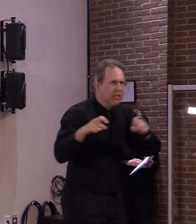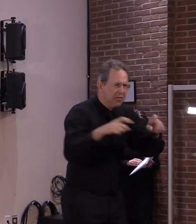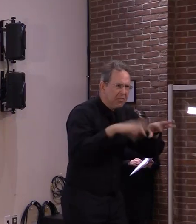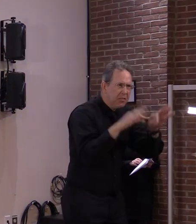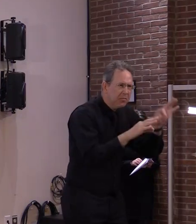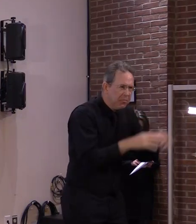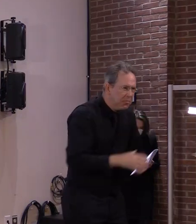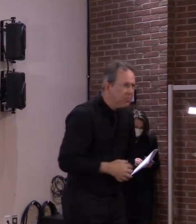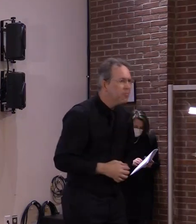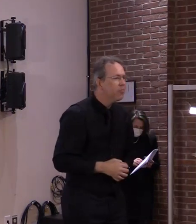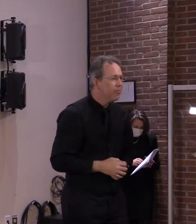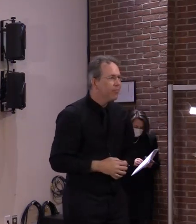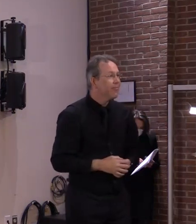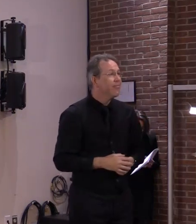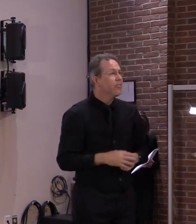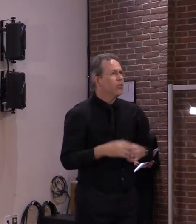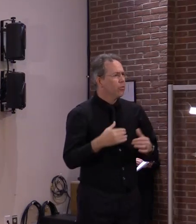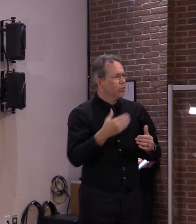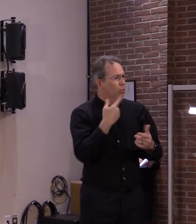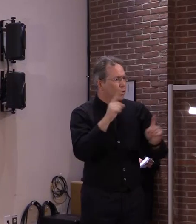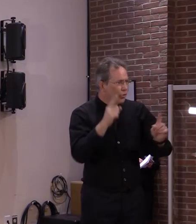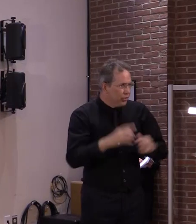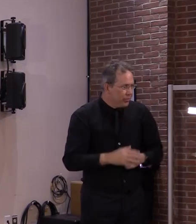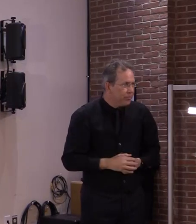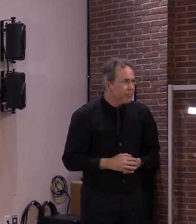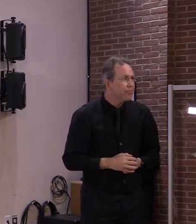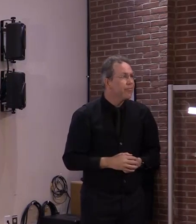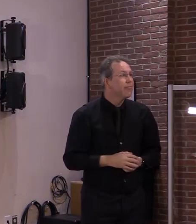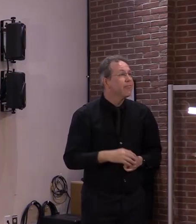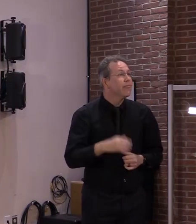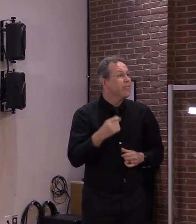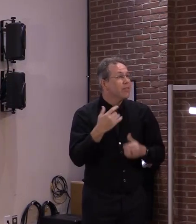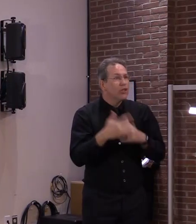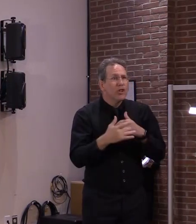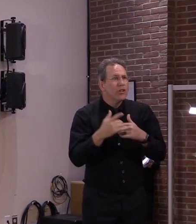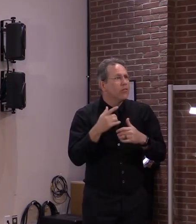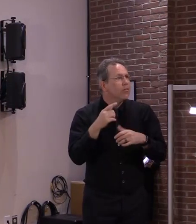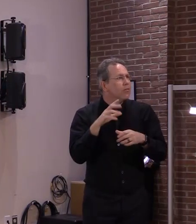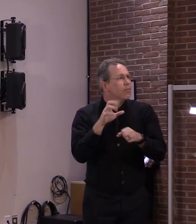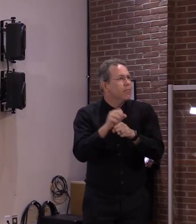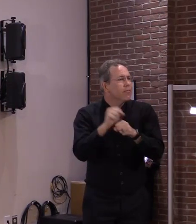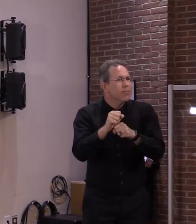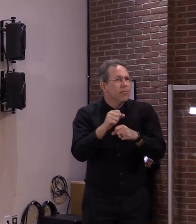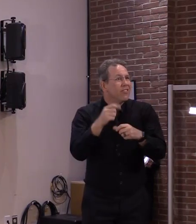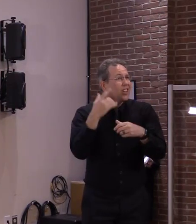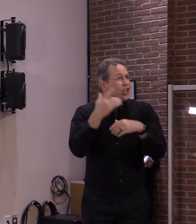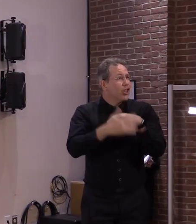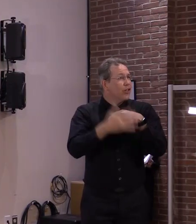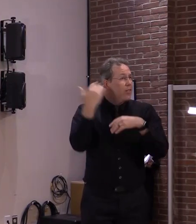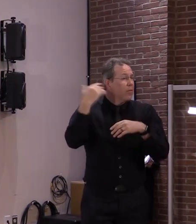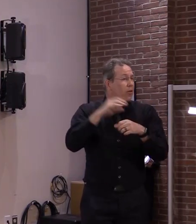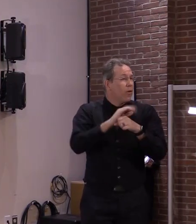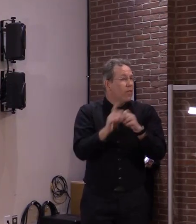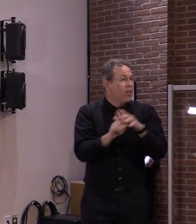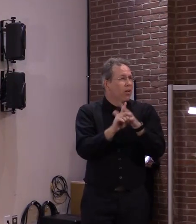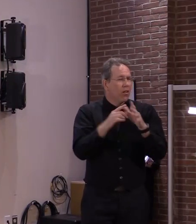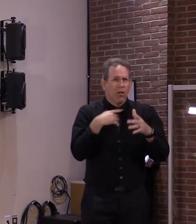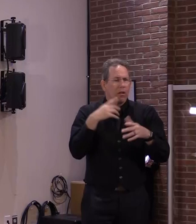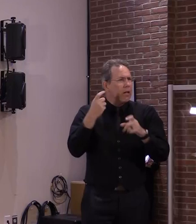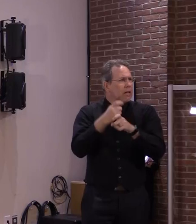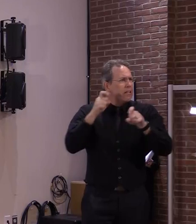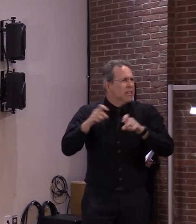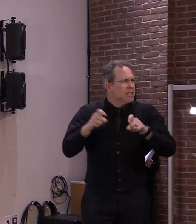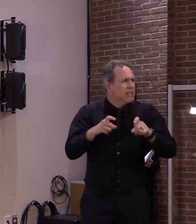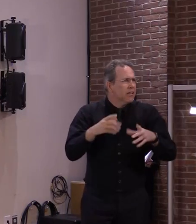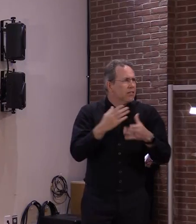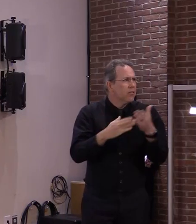in comparison to the early days of the pandemic, when at one point we didn't know if we even had enough supplies to test